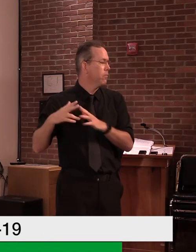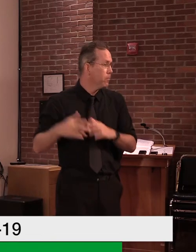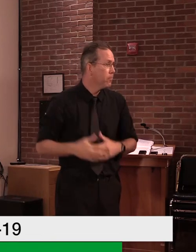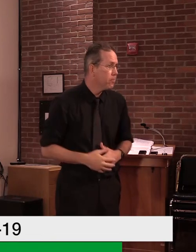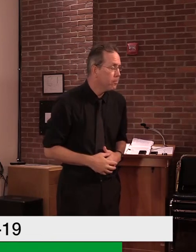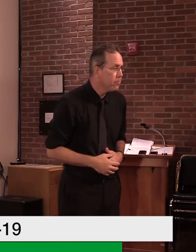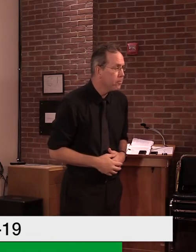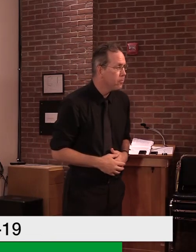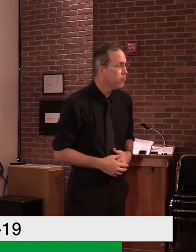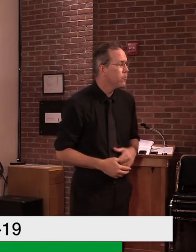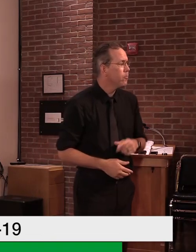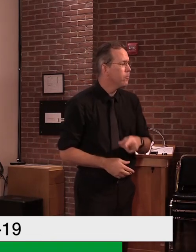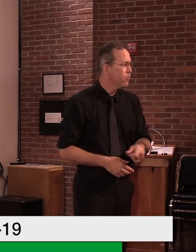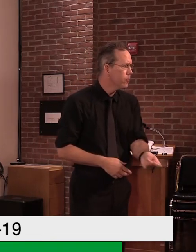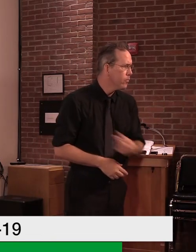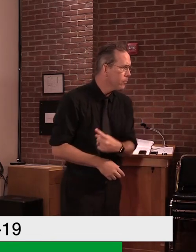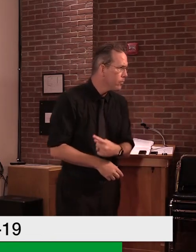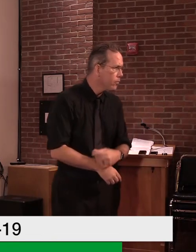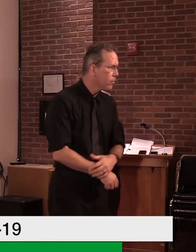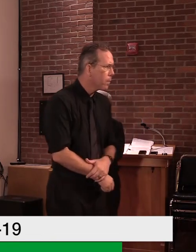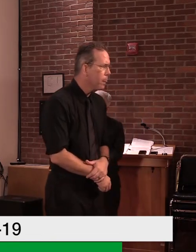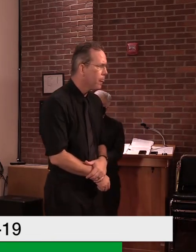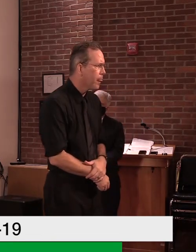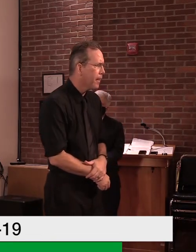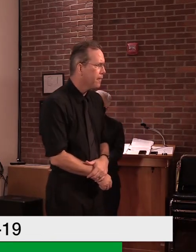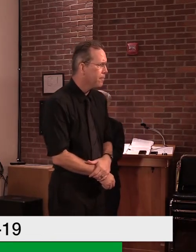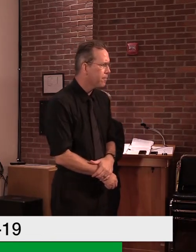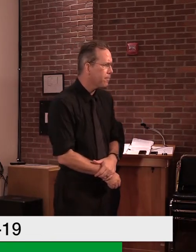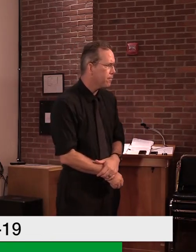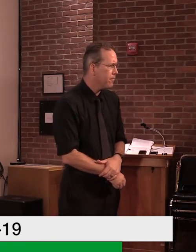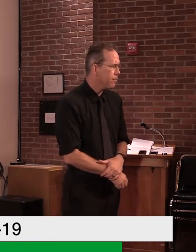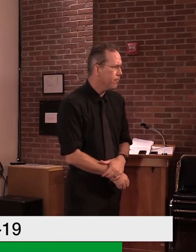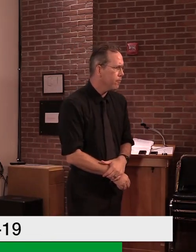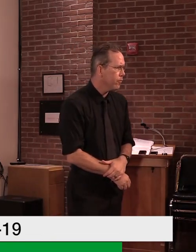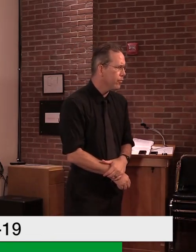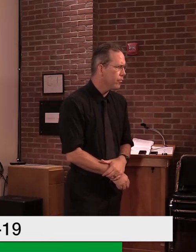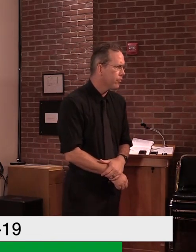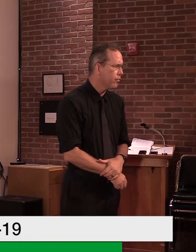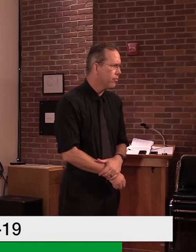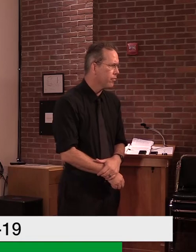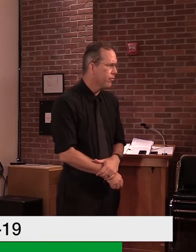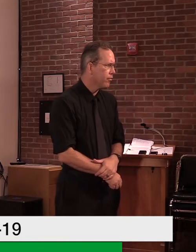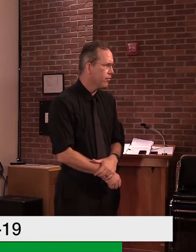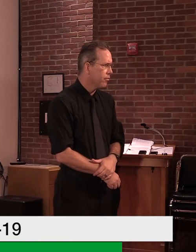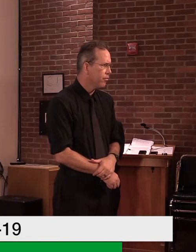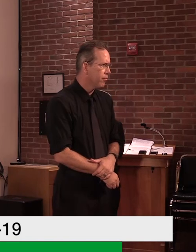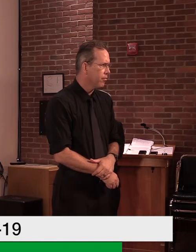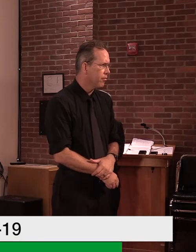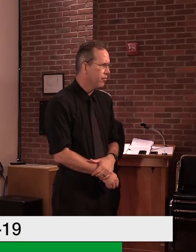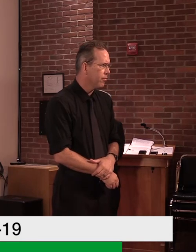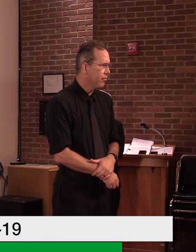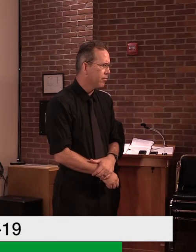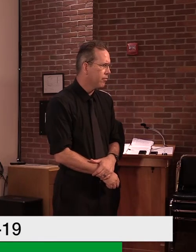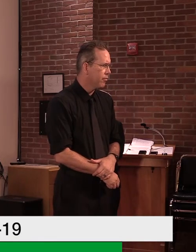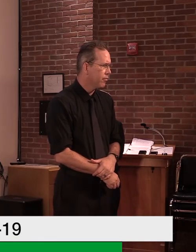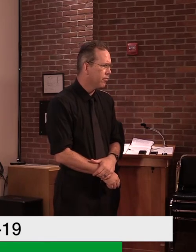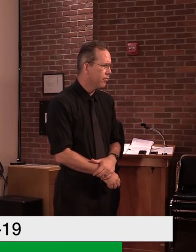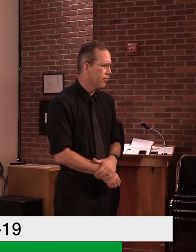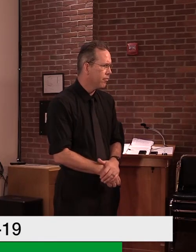of asymptomatic cases? Not right today, but obviously watching that closely for the future.